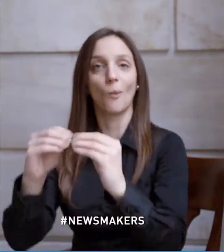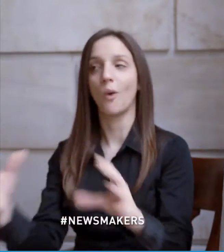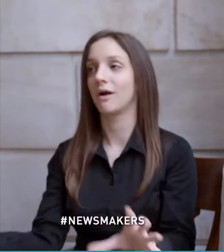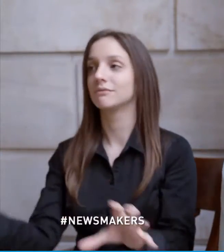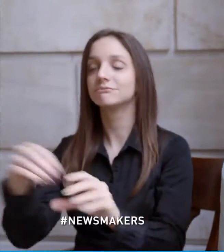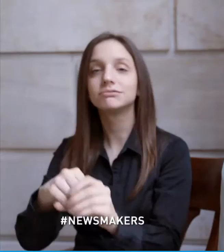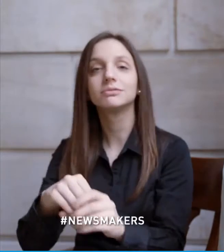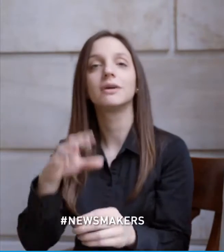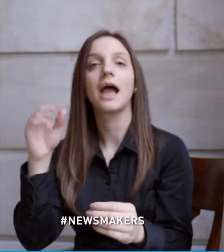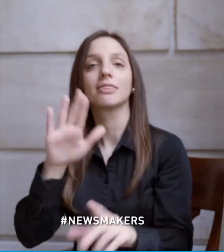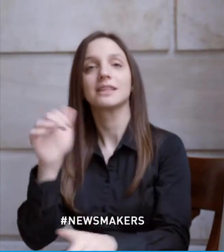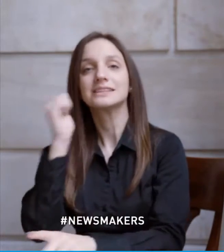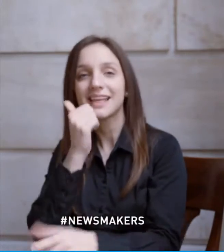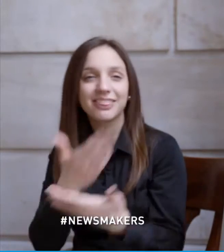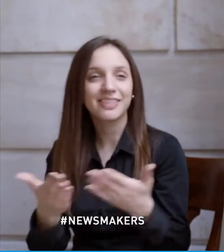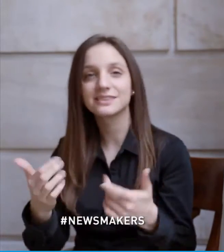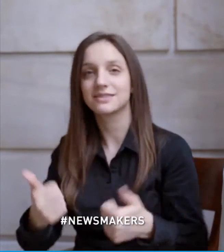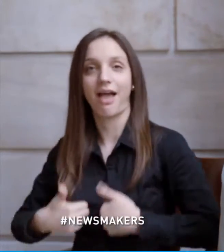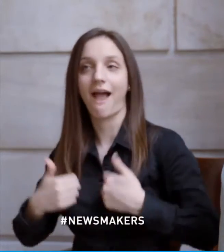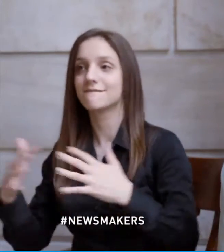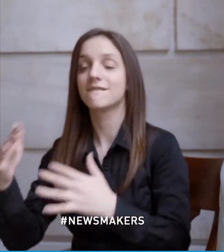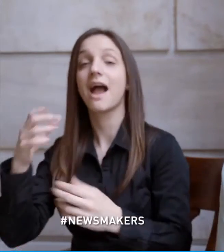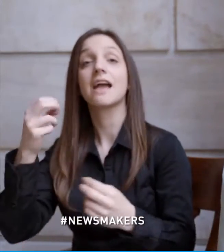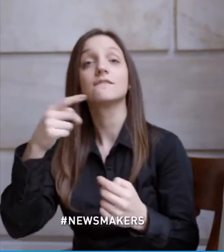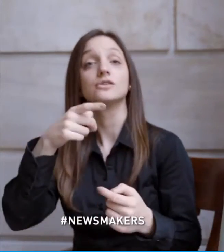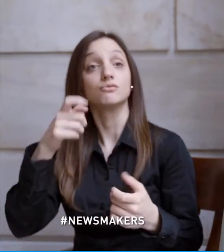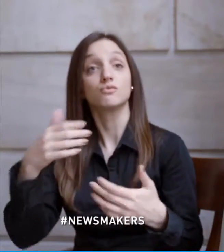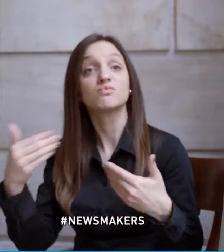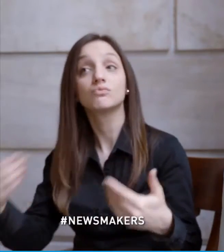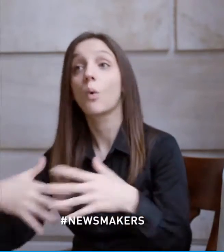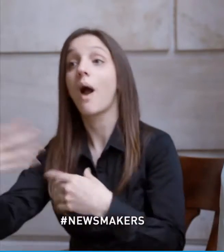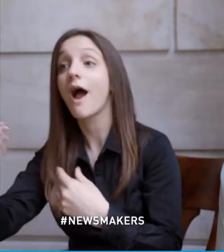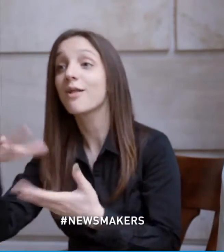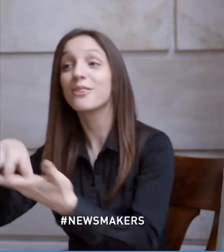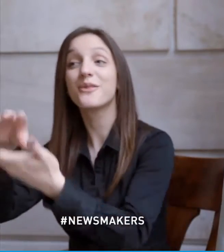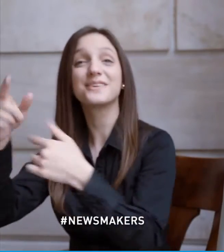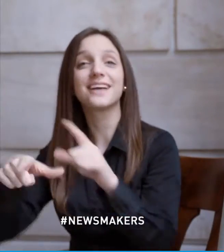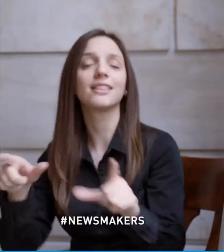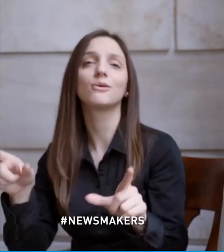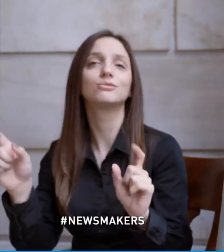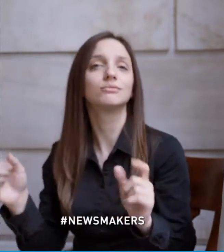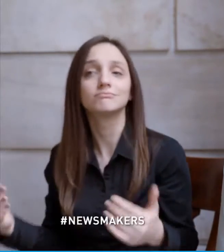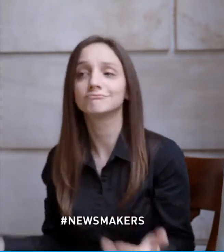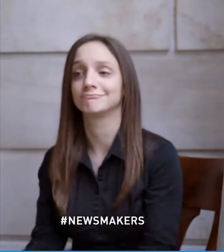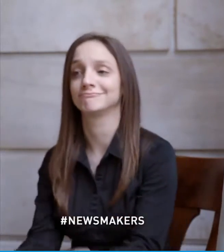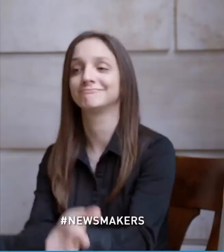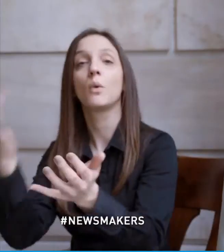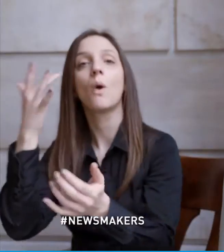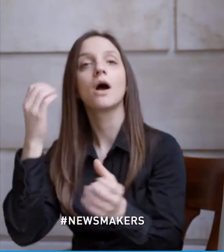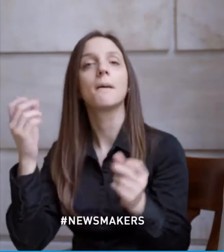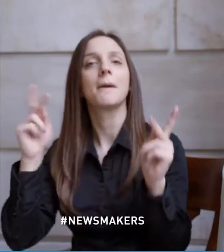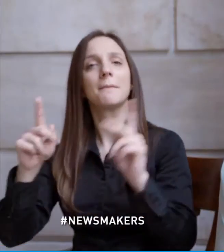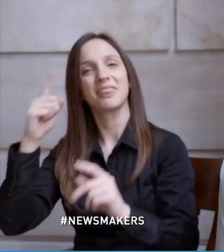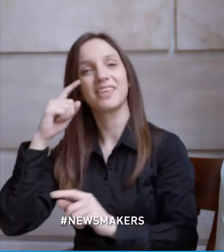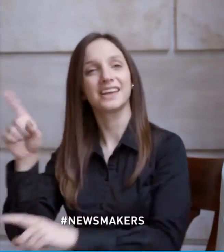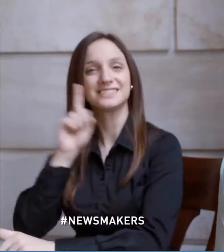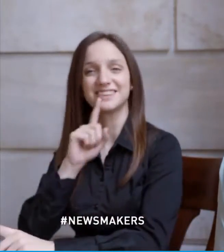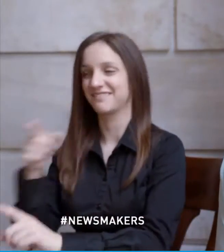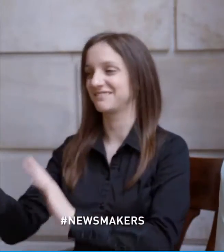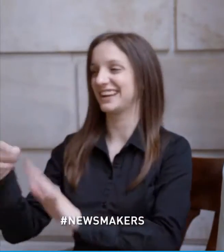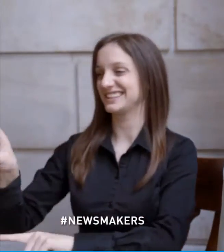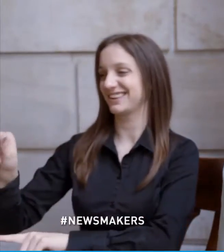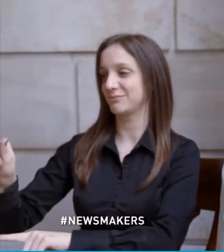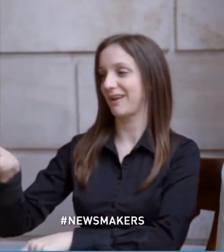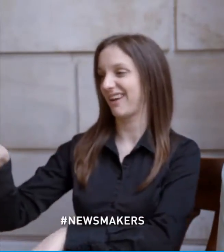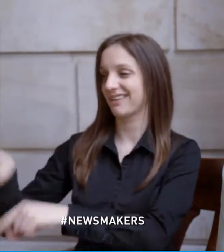life things that they do, and even going out and learning the language, because as I said before, so many people look at it as like a disability that they can't